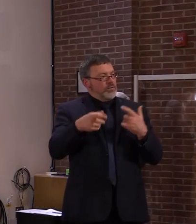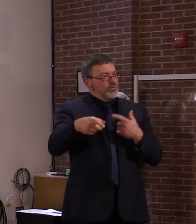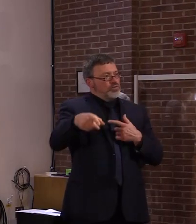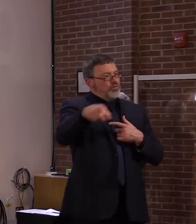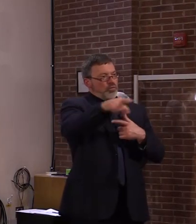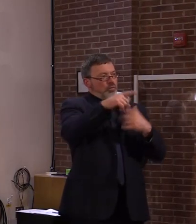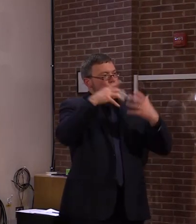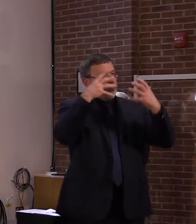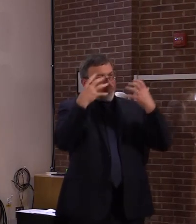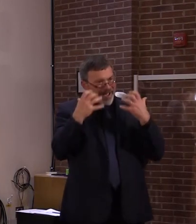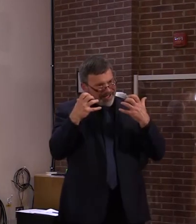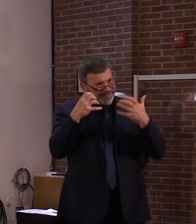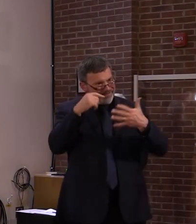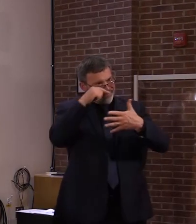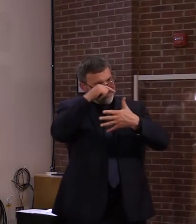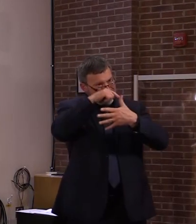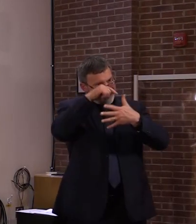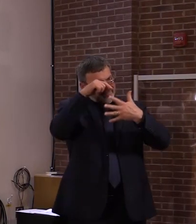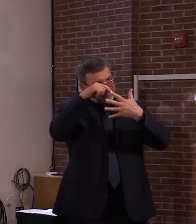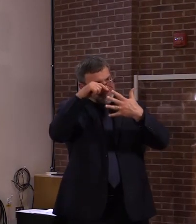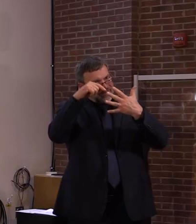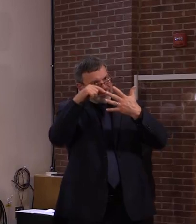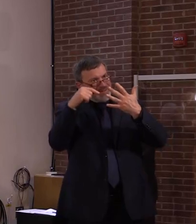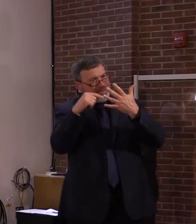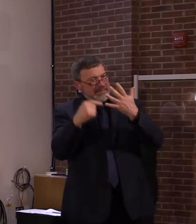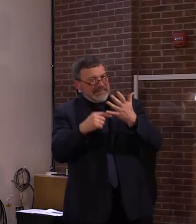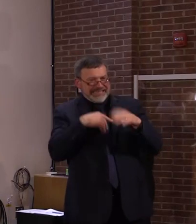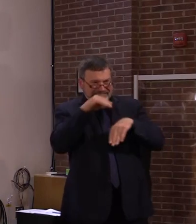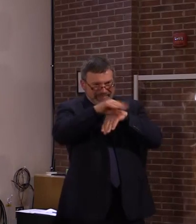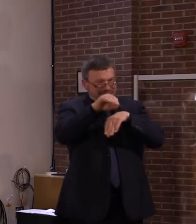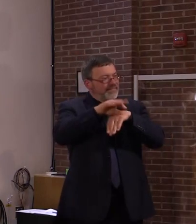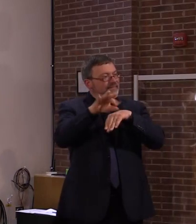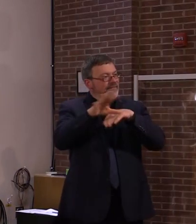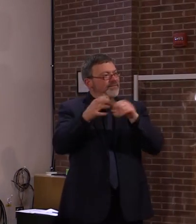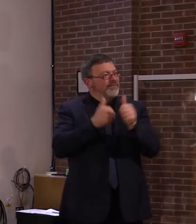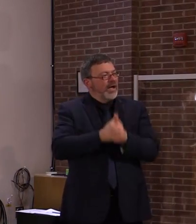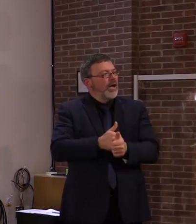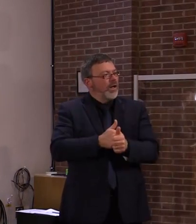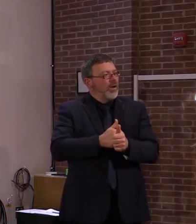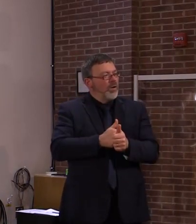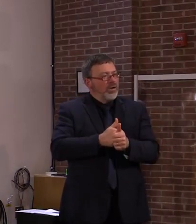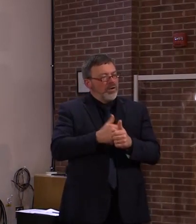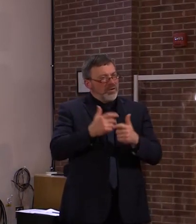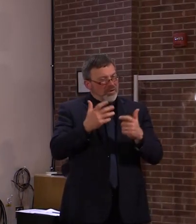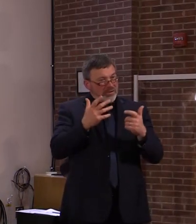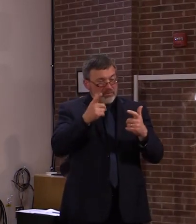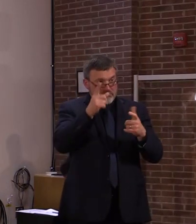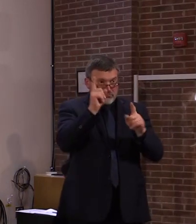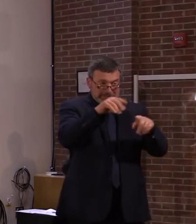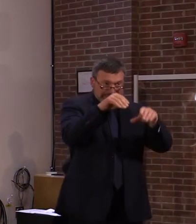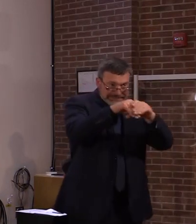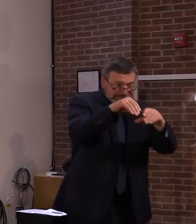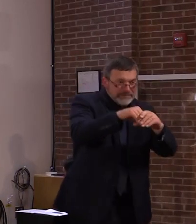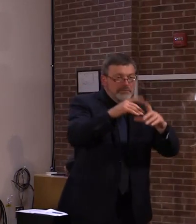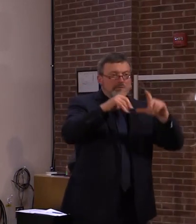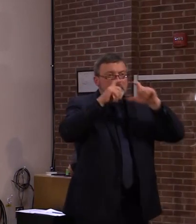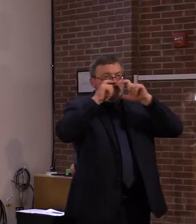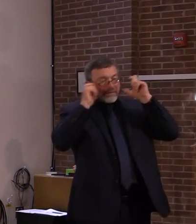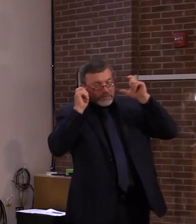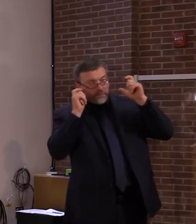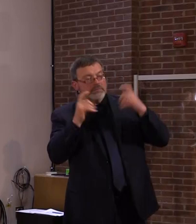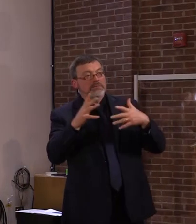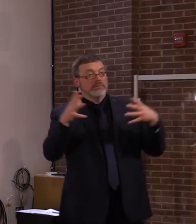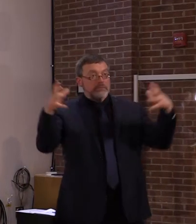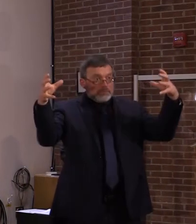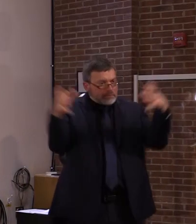I mentioned in my opening comments, including be careful about those gatherings and wear your masks in the circumstances that you should be wearing them